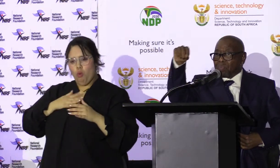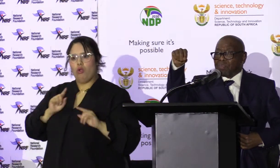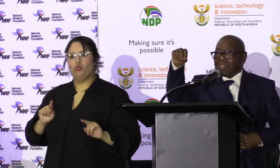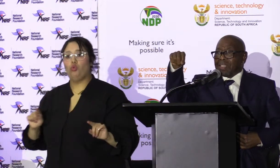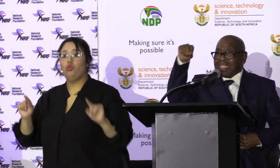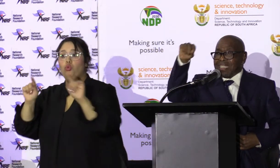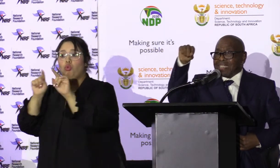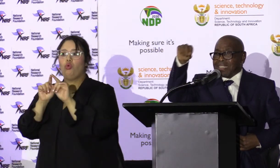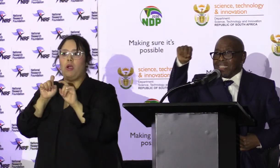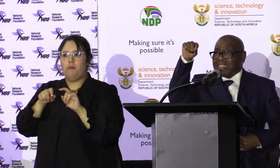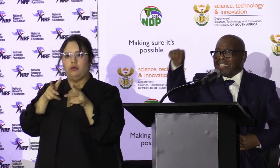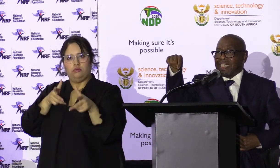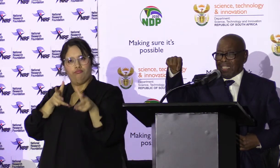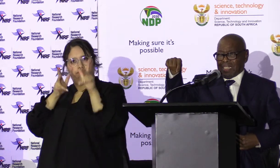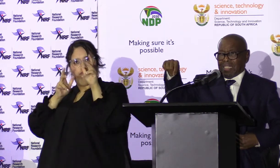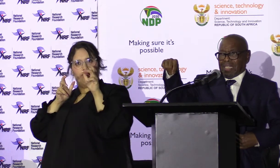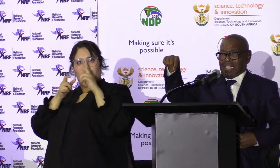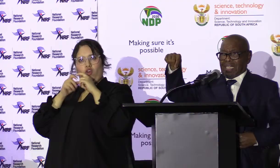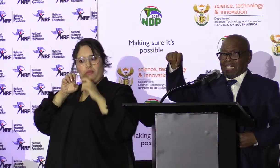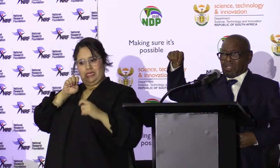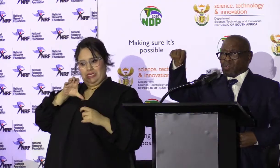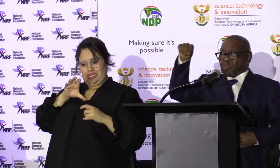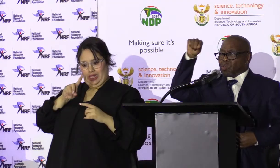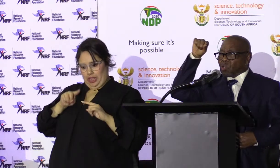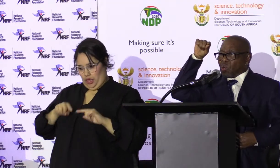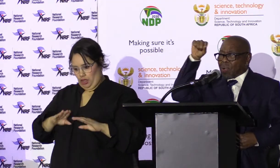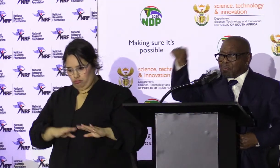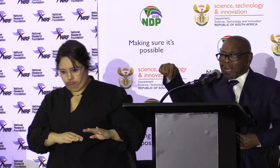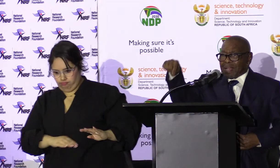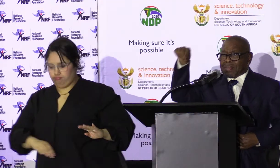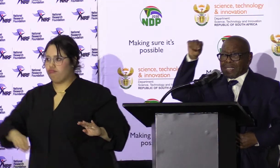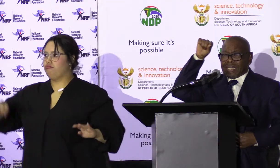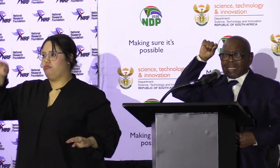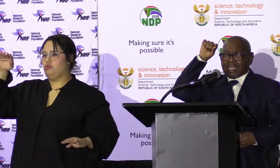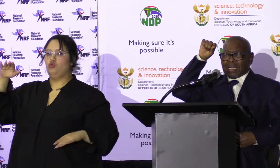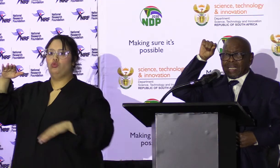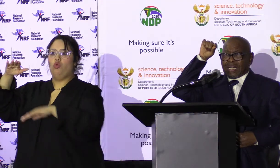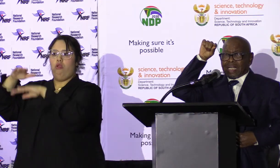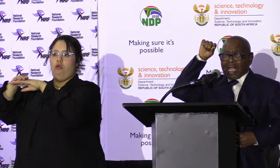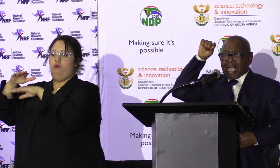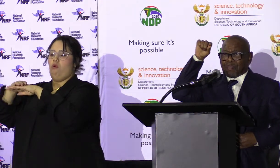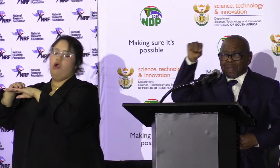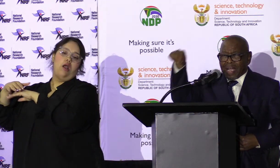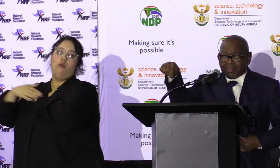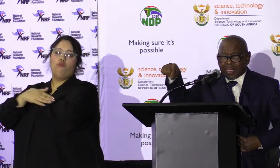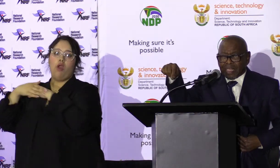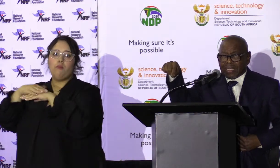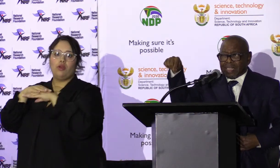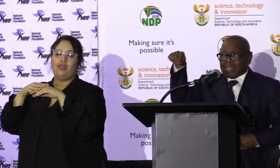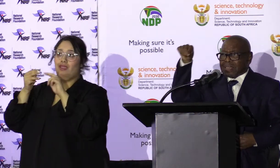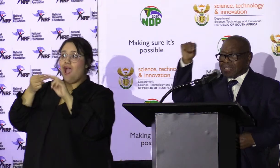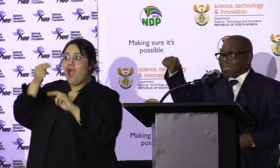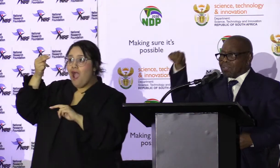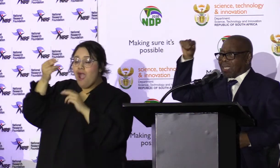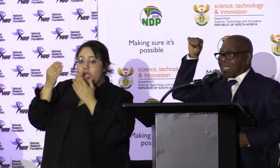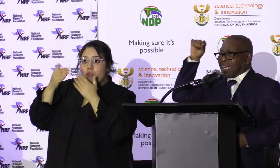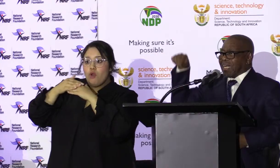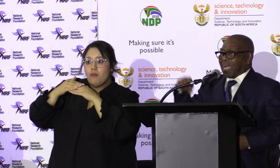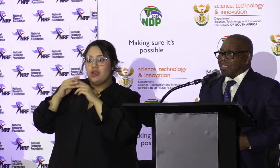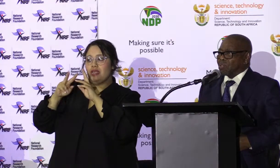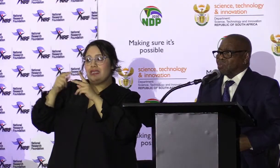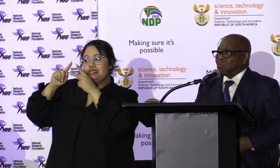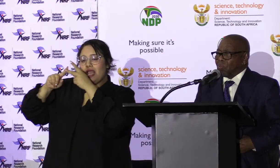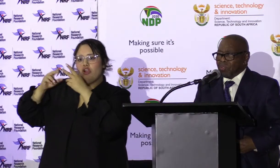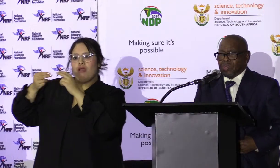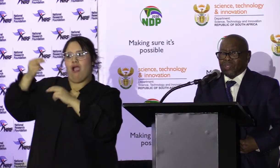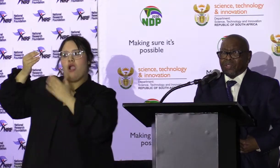right from ECD through to lower primary, higher primary, secondary,